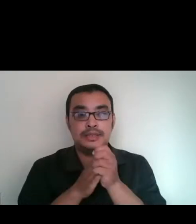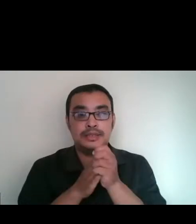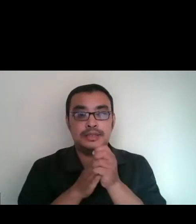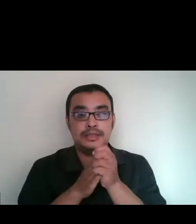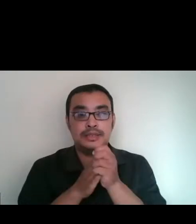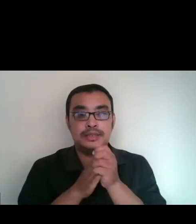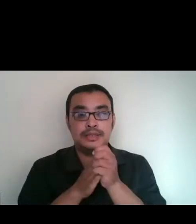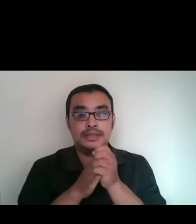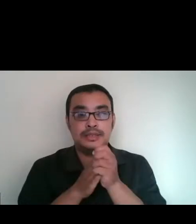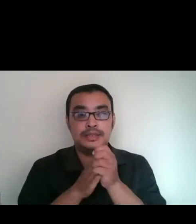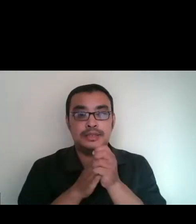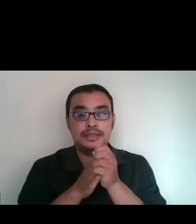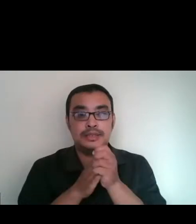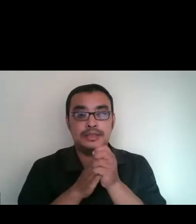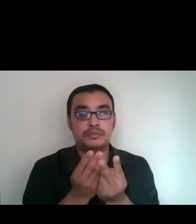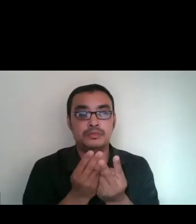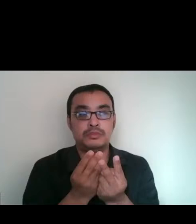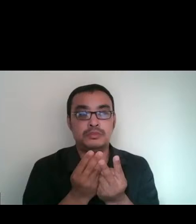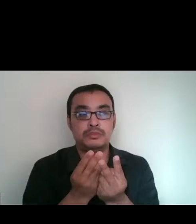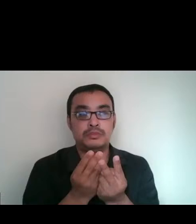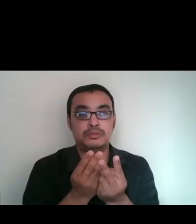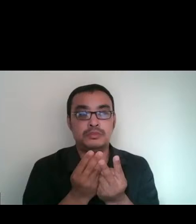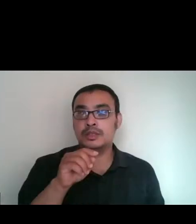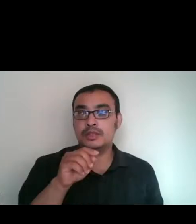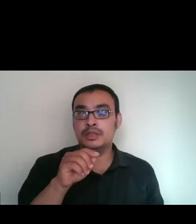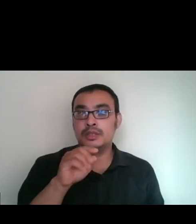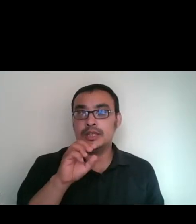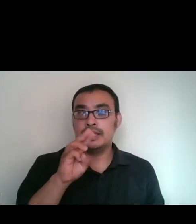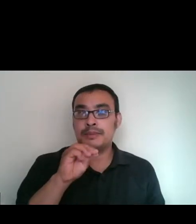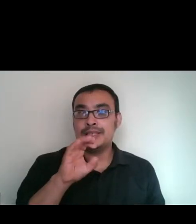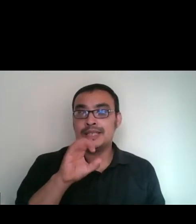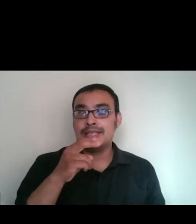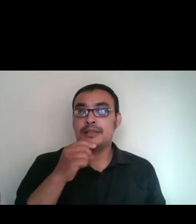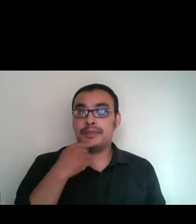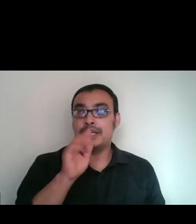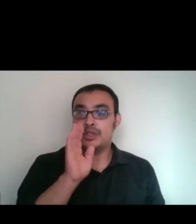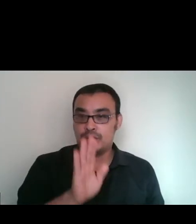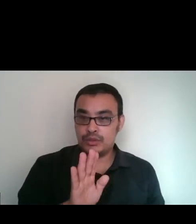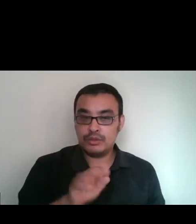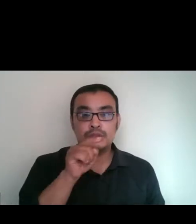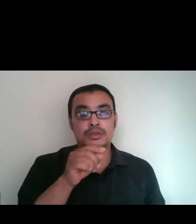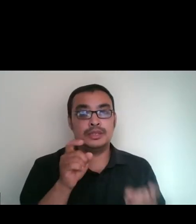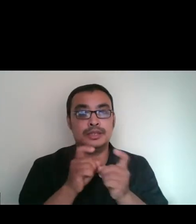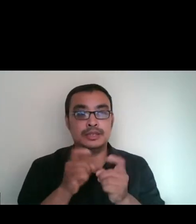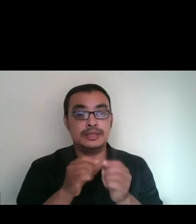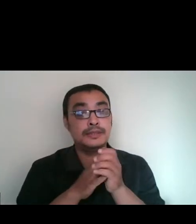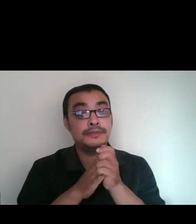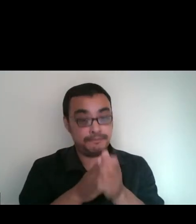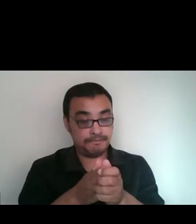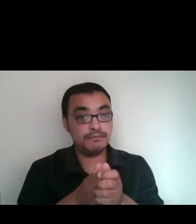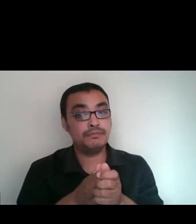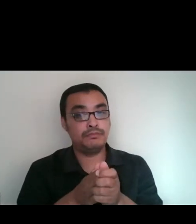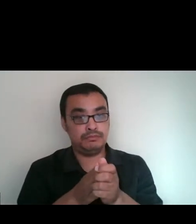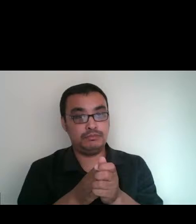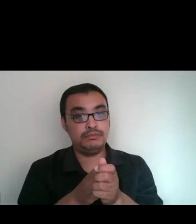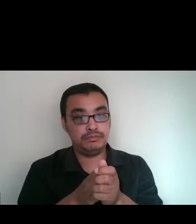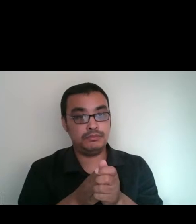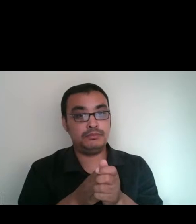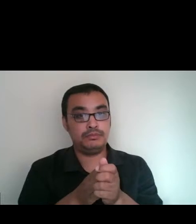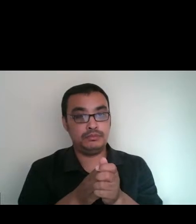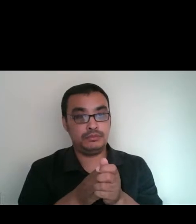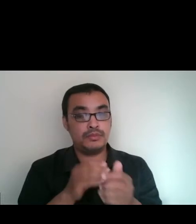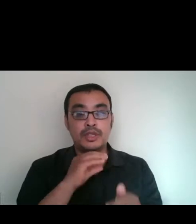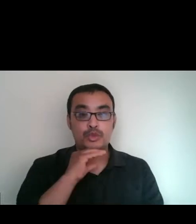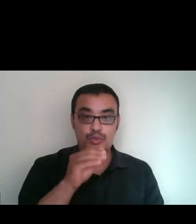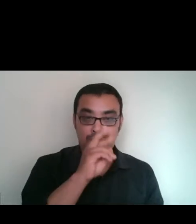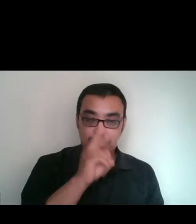youth and the peoples of pastoralist group or IPs in that particular focus. But really congratulate the